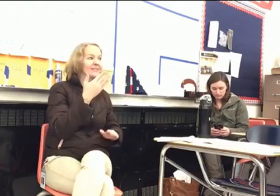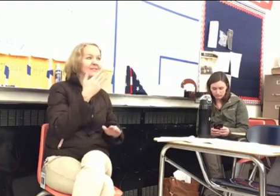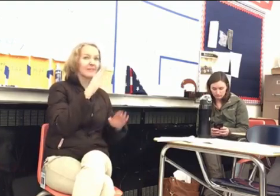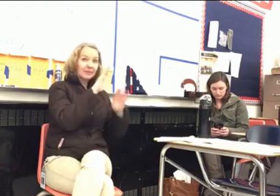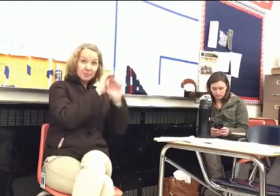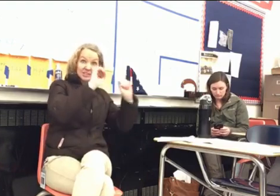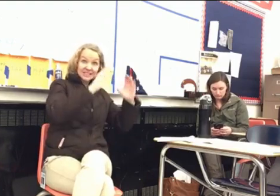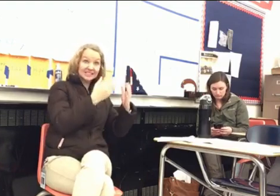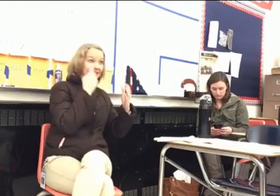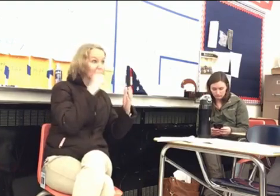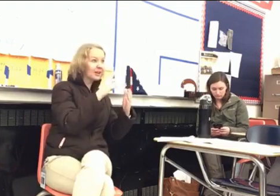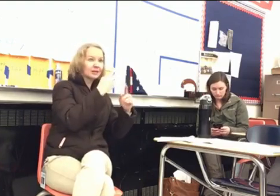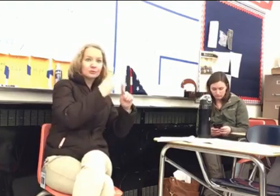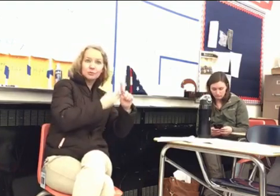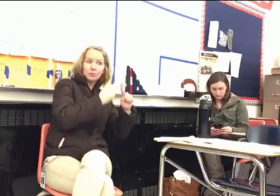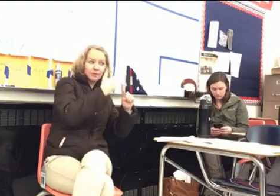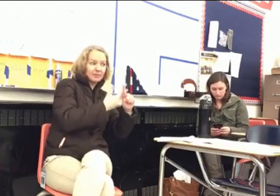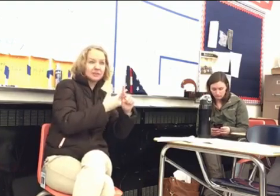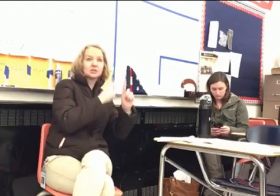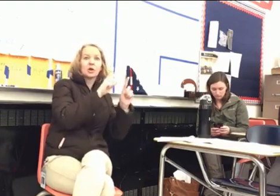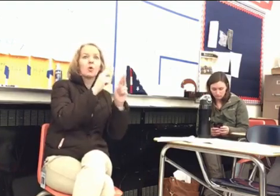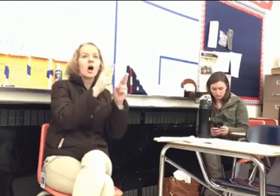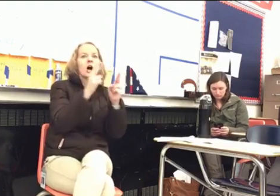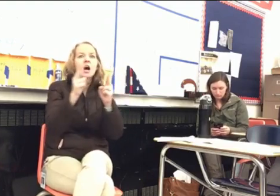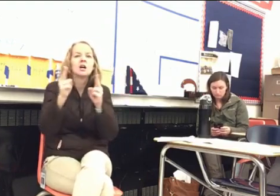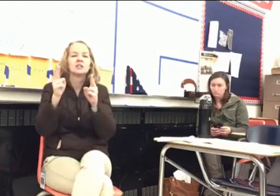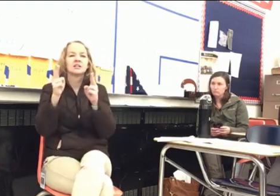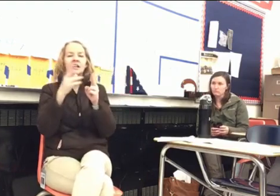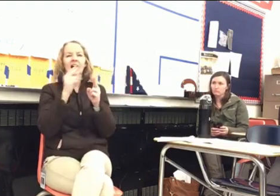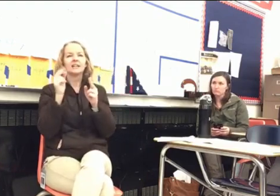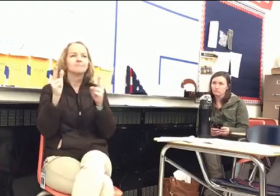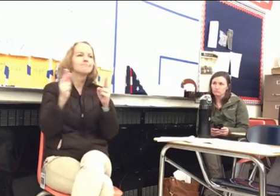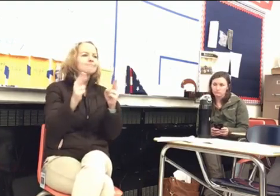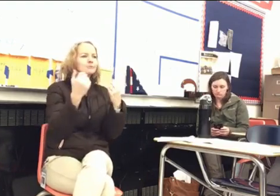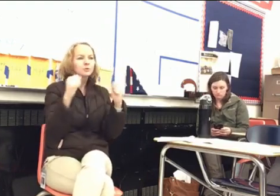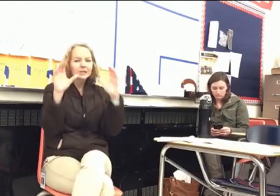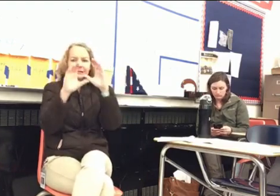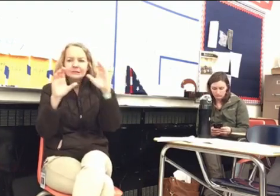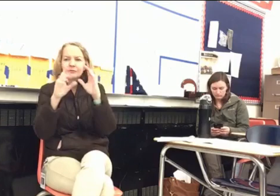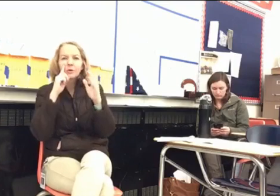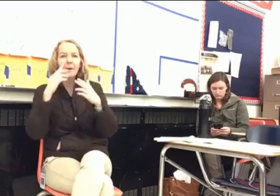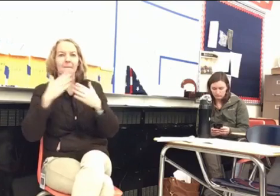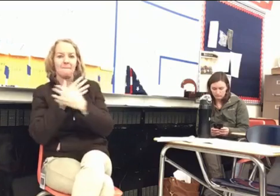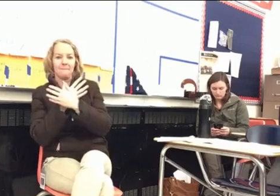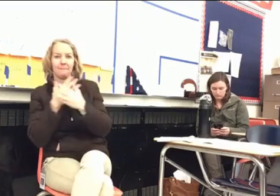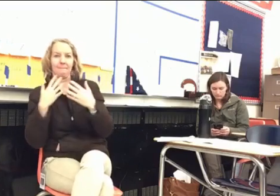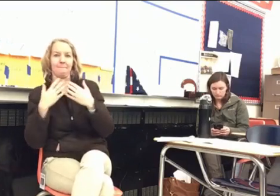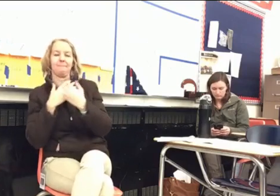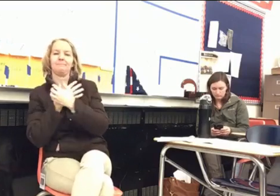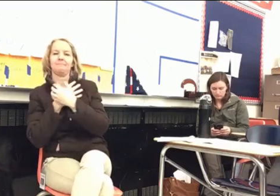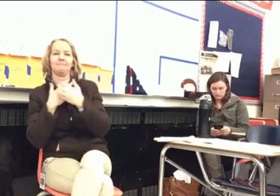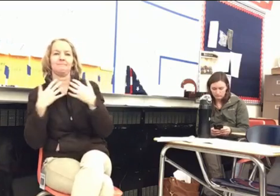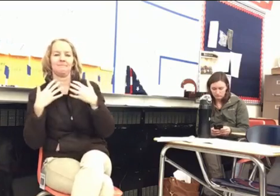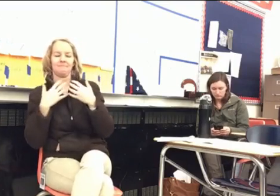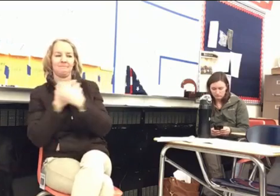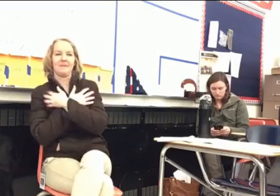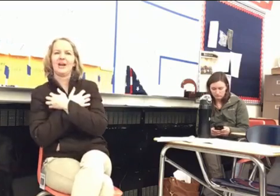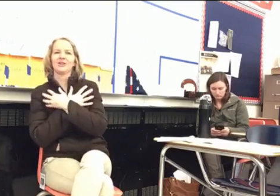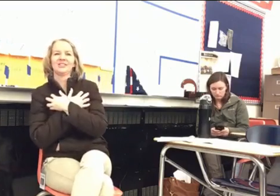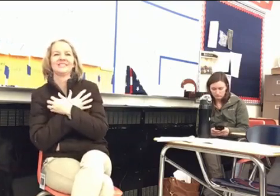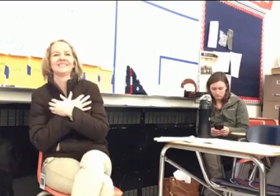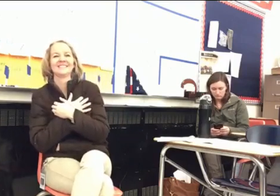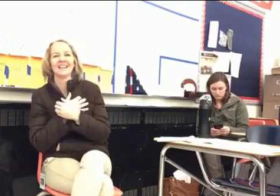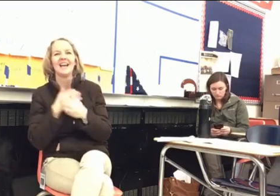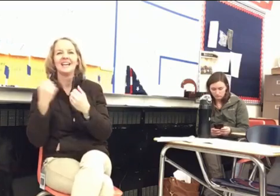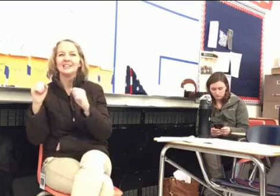hunt. What happens is he goes for a hunt and he's hunting for bears, and unfortunately he can't find any. He shoots some, but he misses. It's not going well for